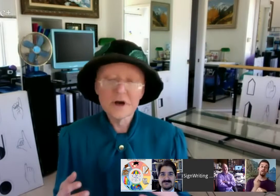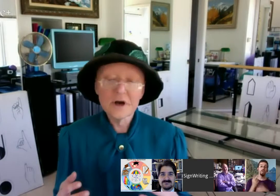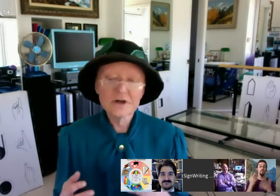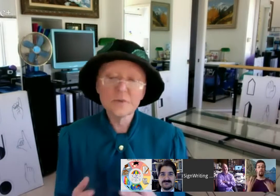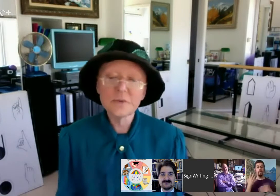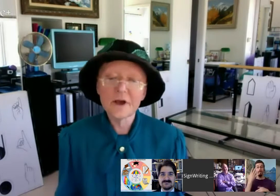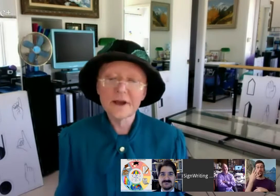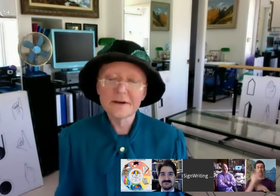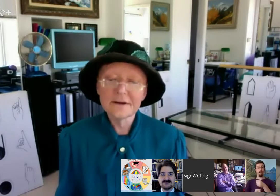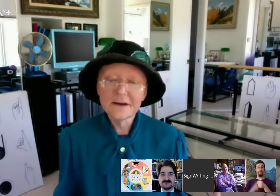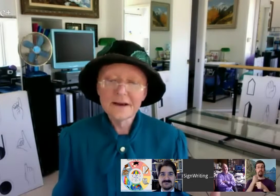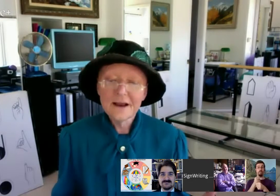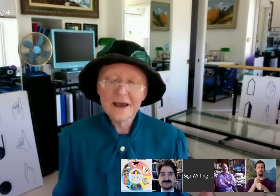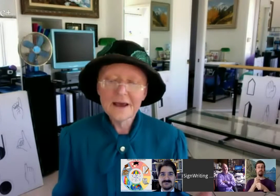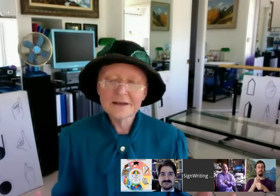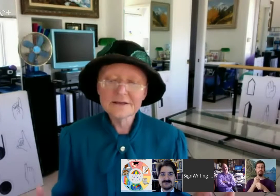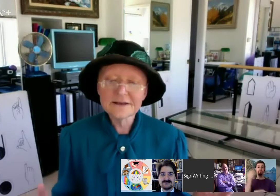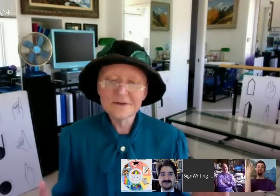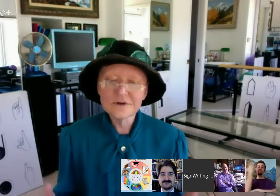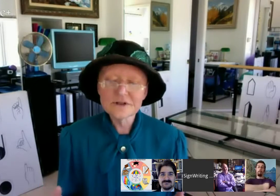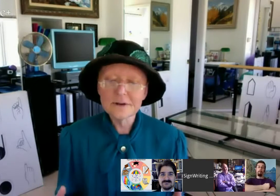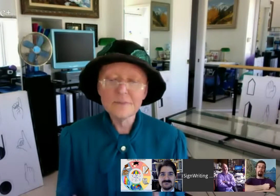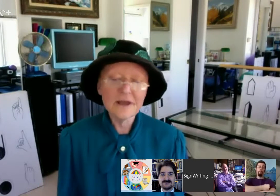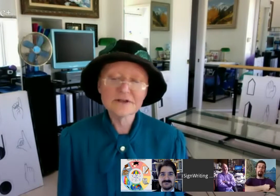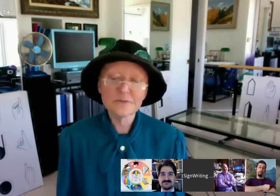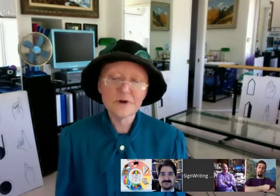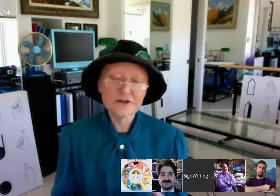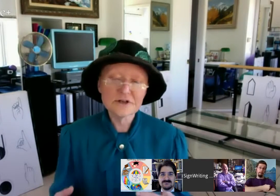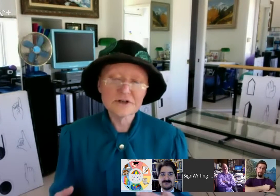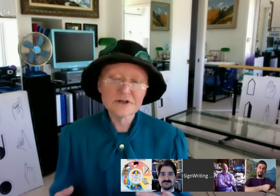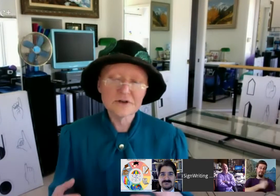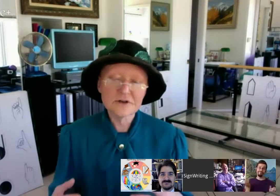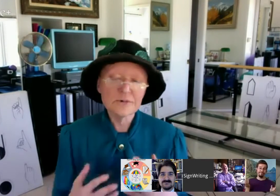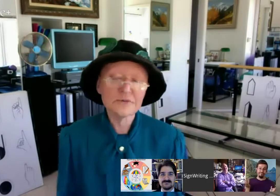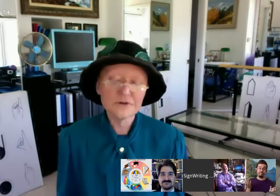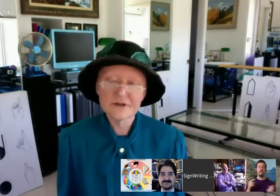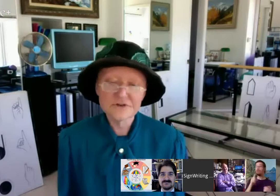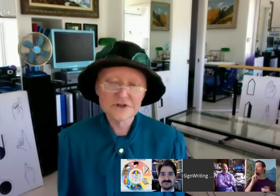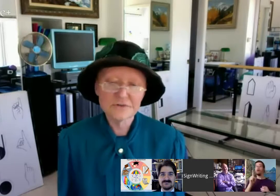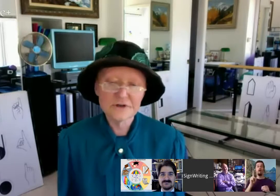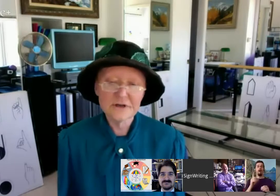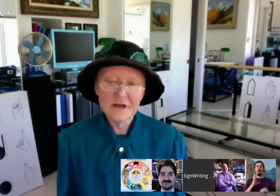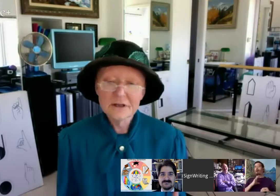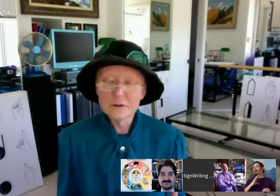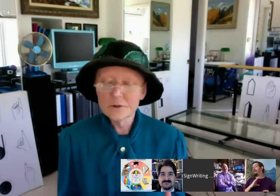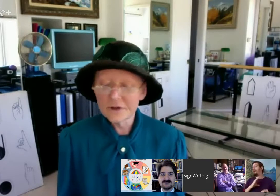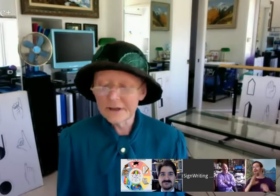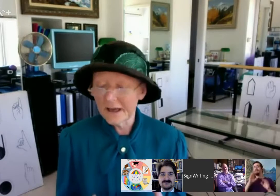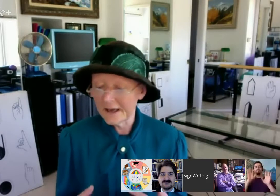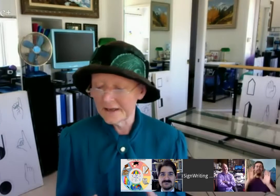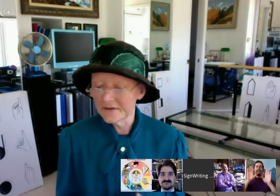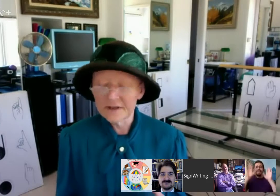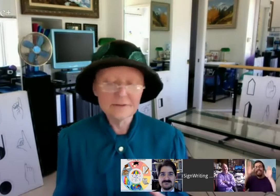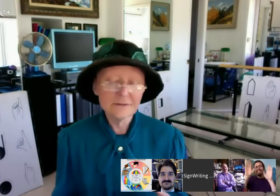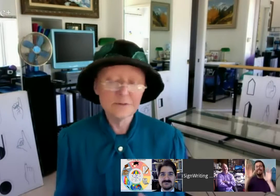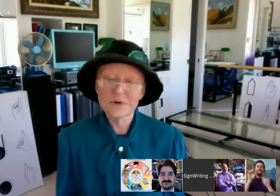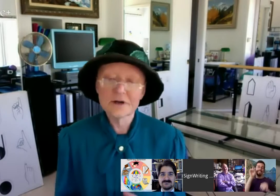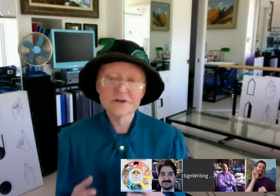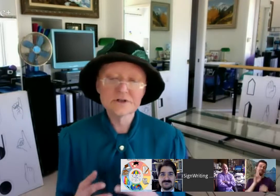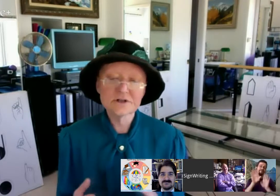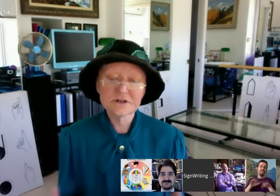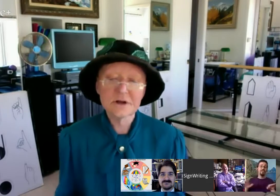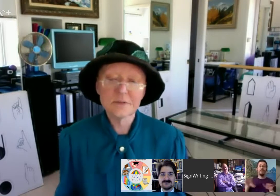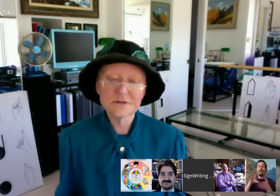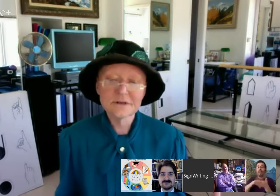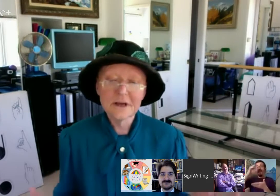years, the project went away. And it was an amazing project with beautiful deaf children learning, and then